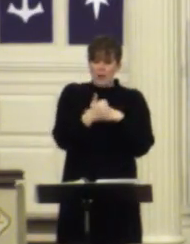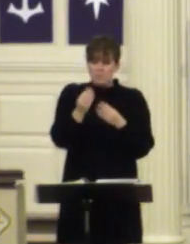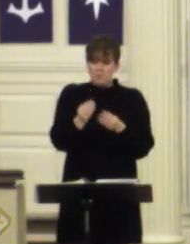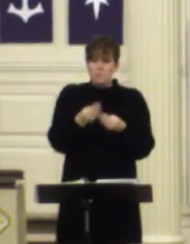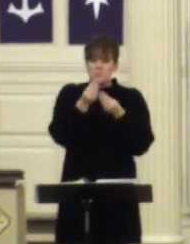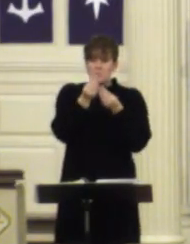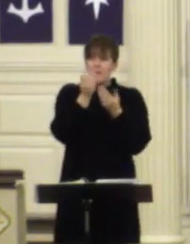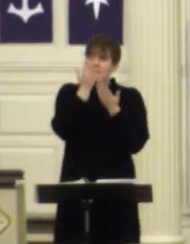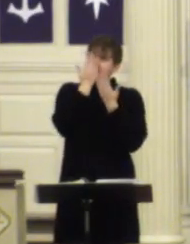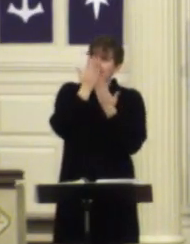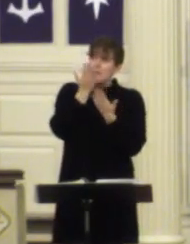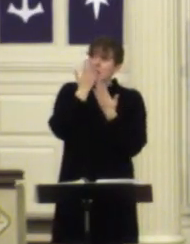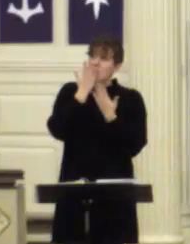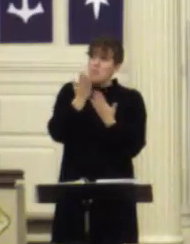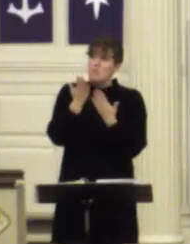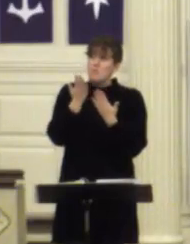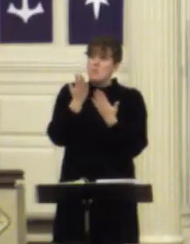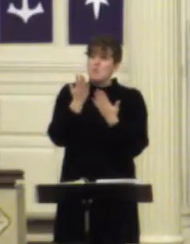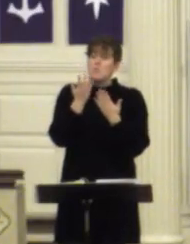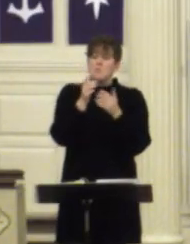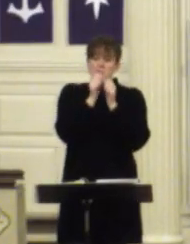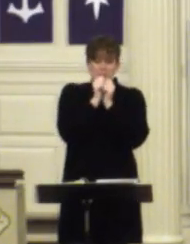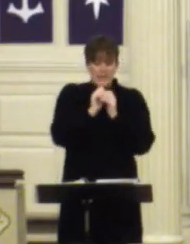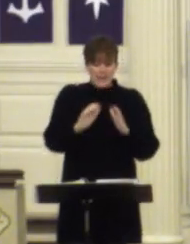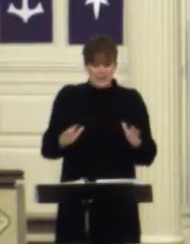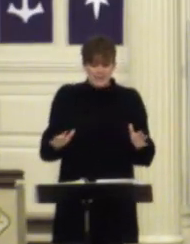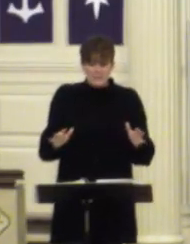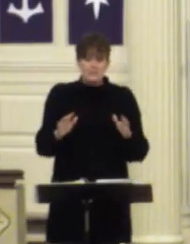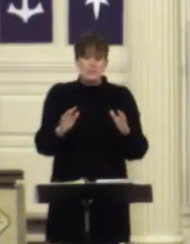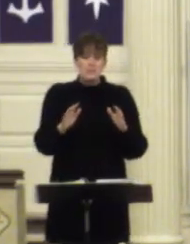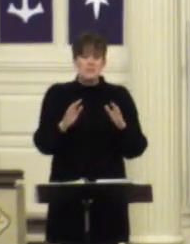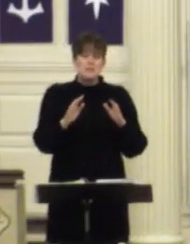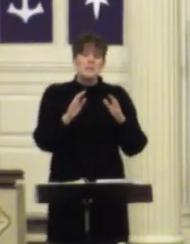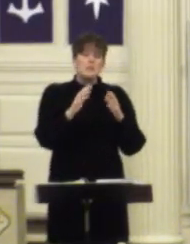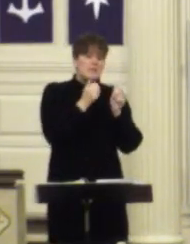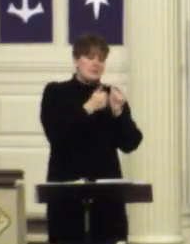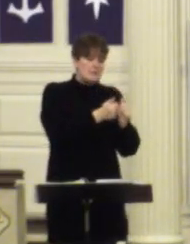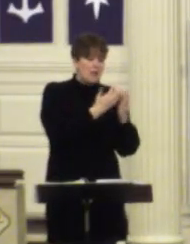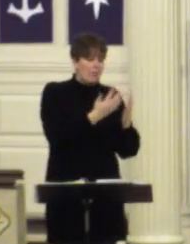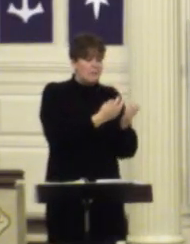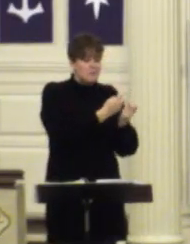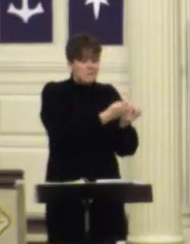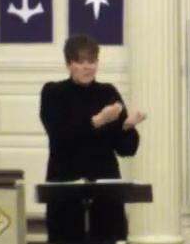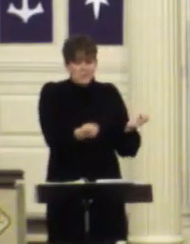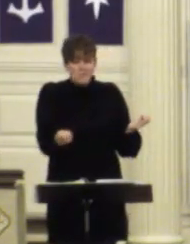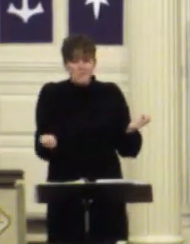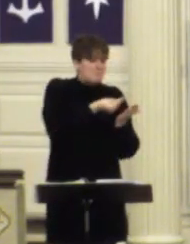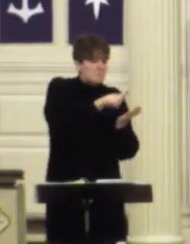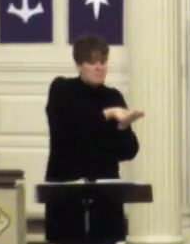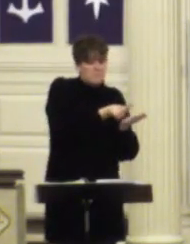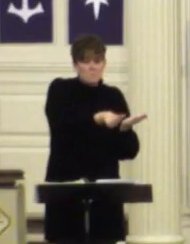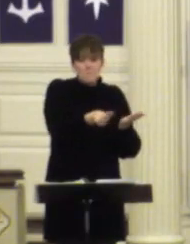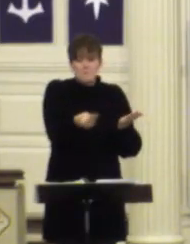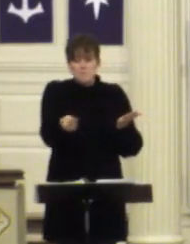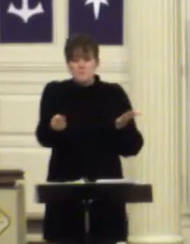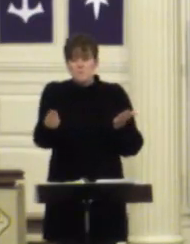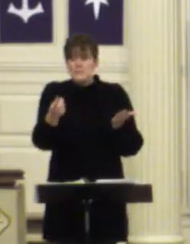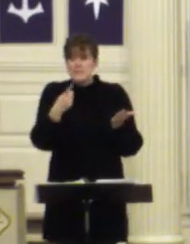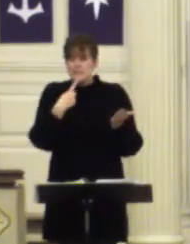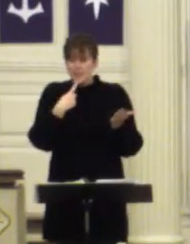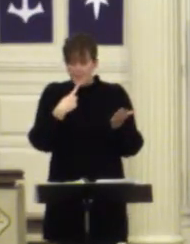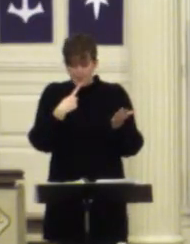you thanks, he said the blessing, broke the bread, and gave it to his disciples, saying,